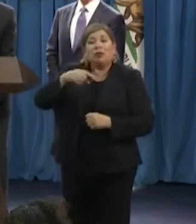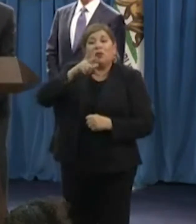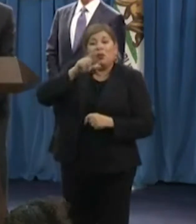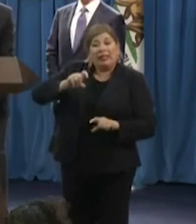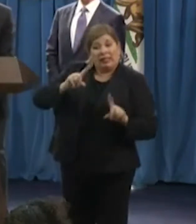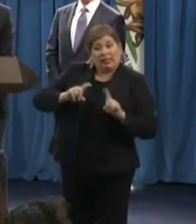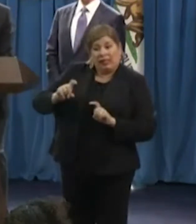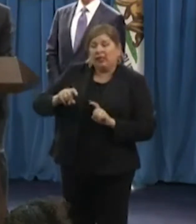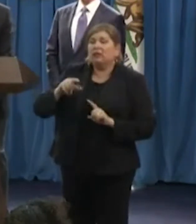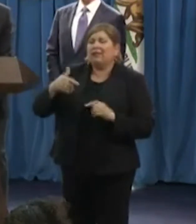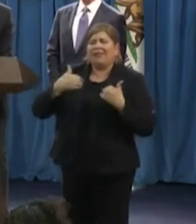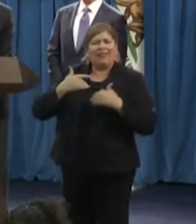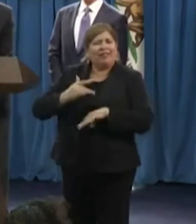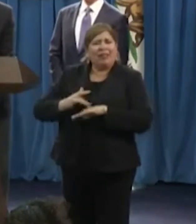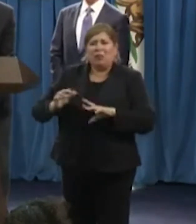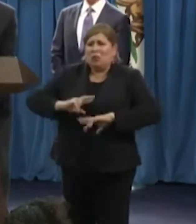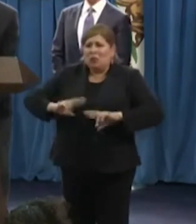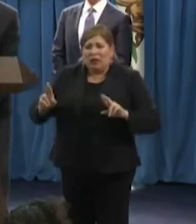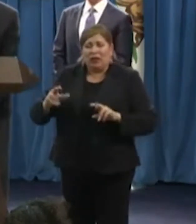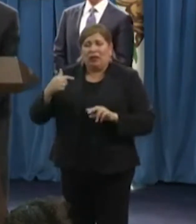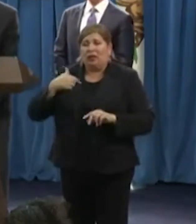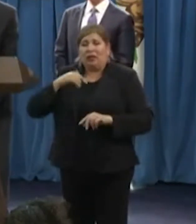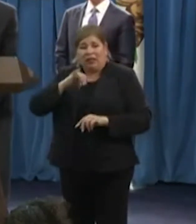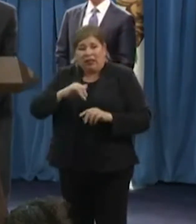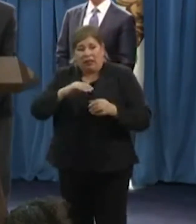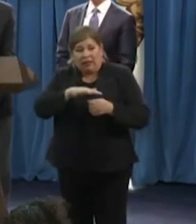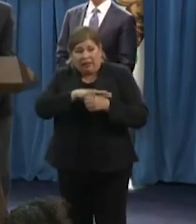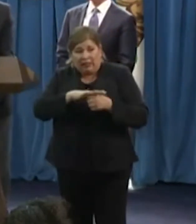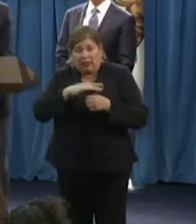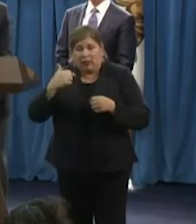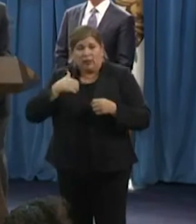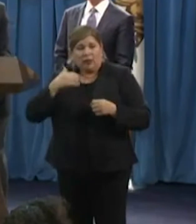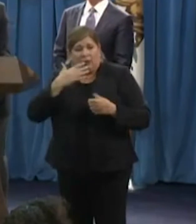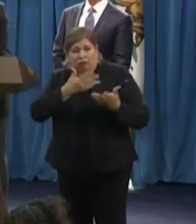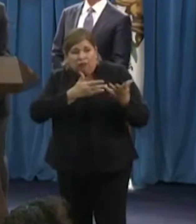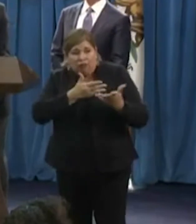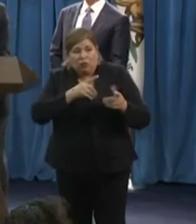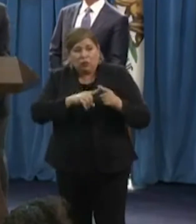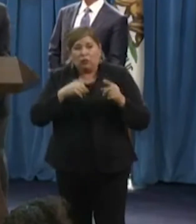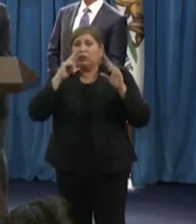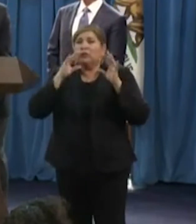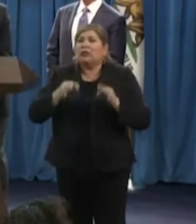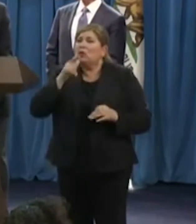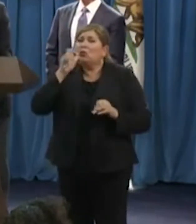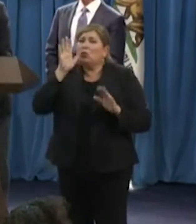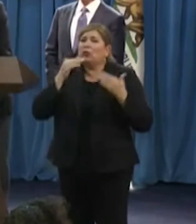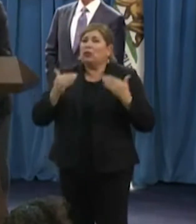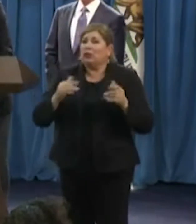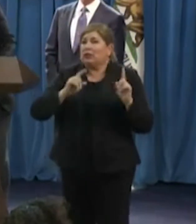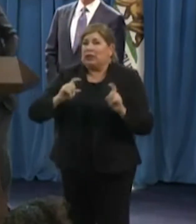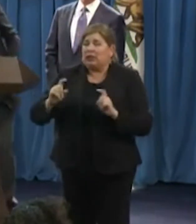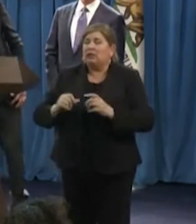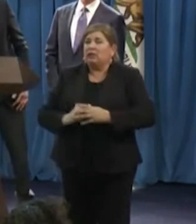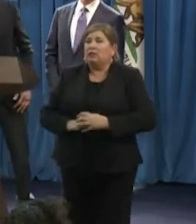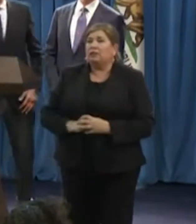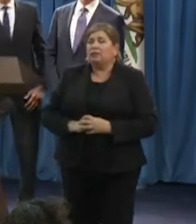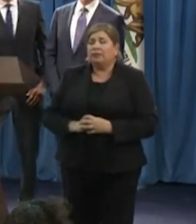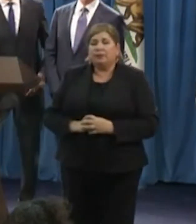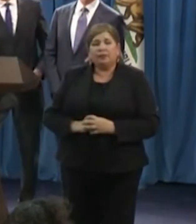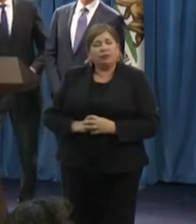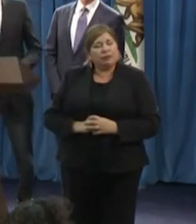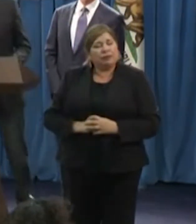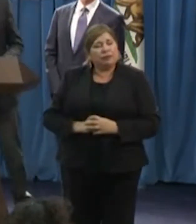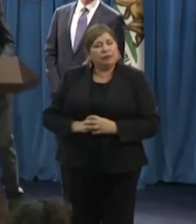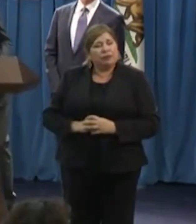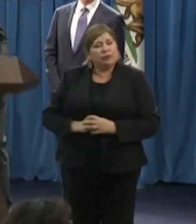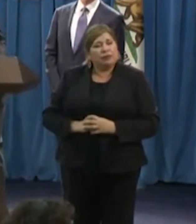have it available, and are working with the facility to determine who will get tested very soon. Are there concerns that